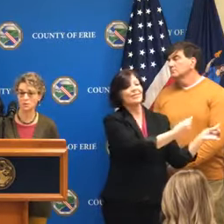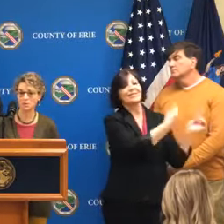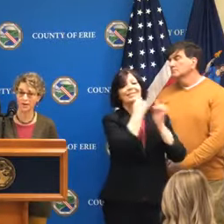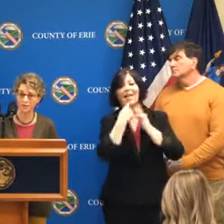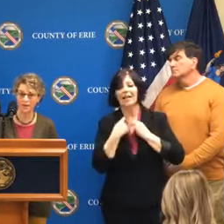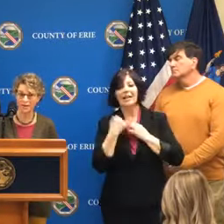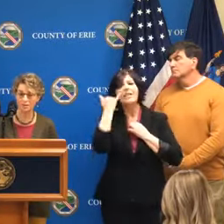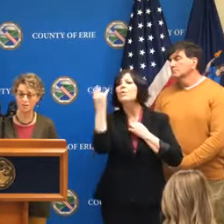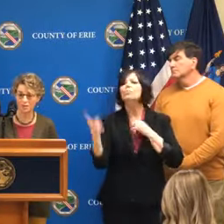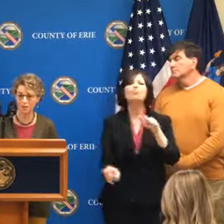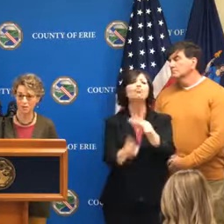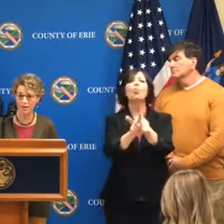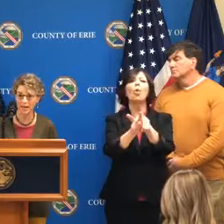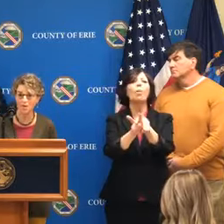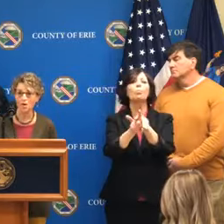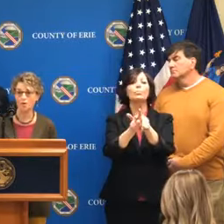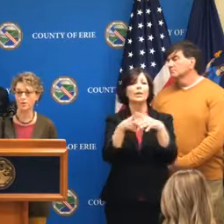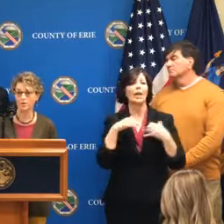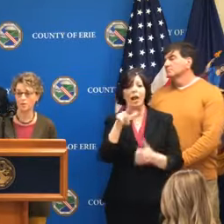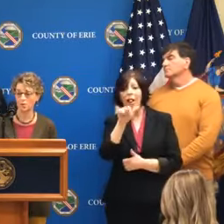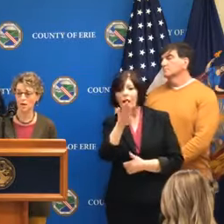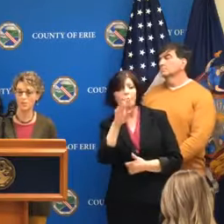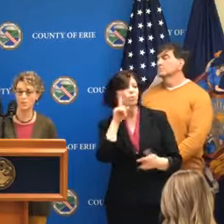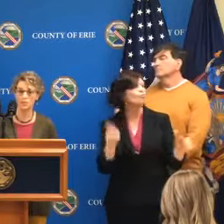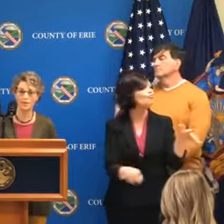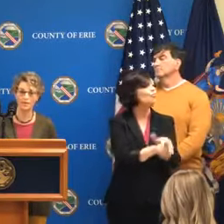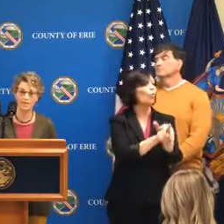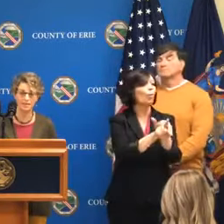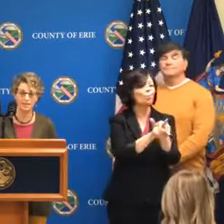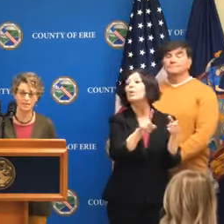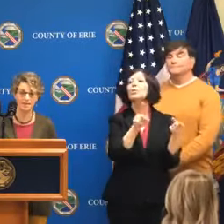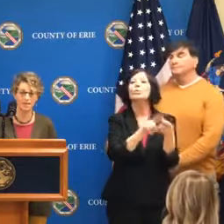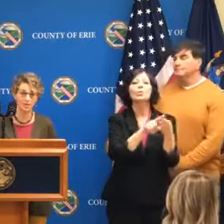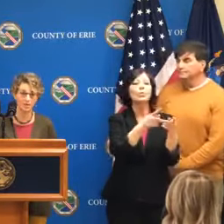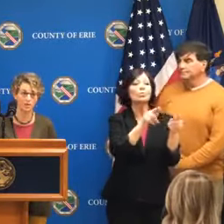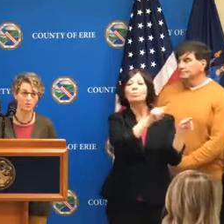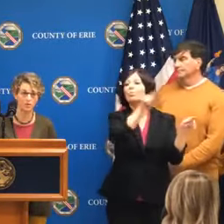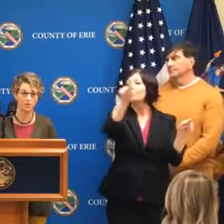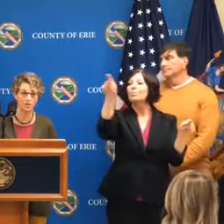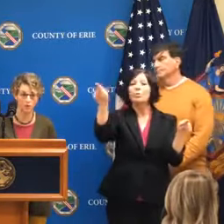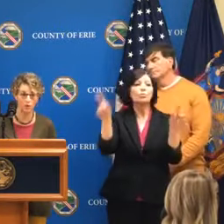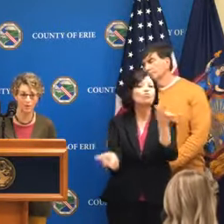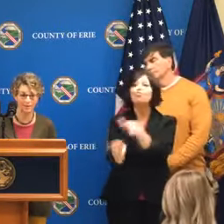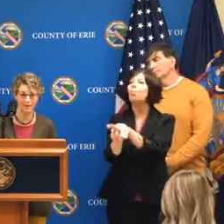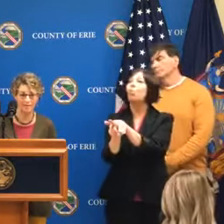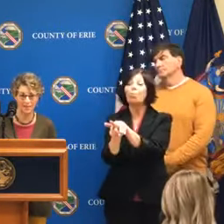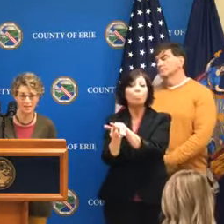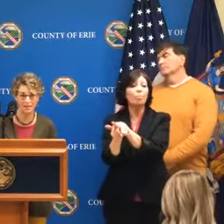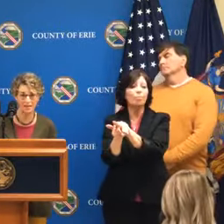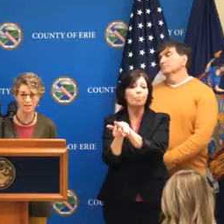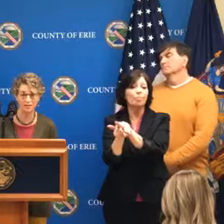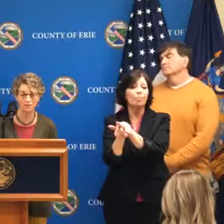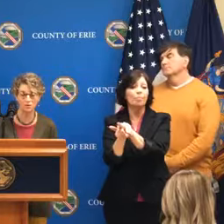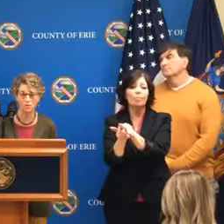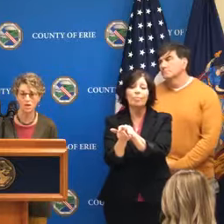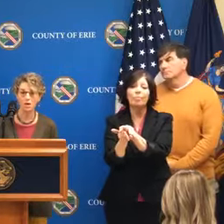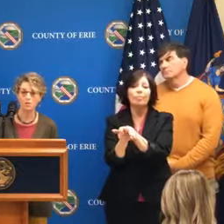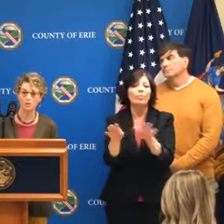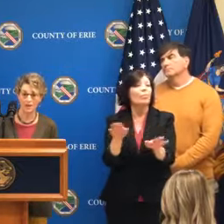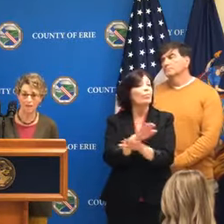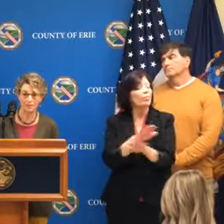up to our Erie County Public Health Lab, or they show up to one of the sites in the community where we're collecting specimens on